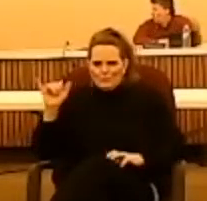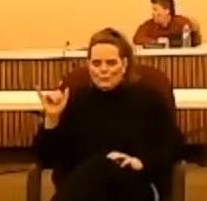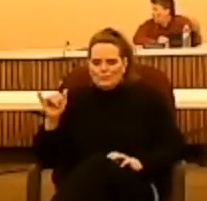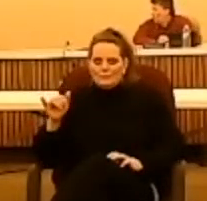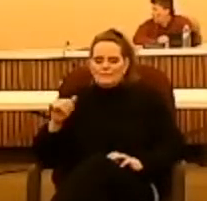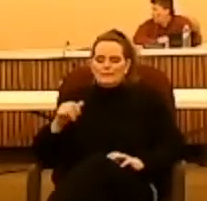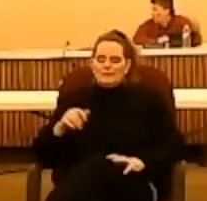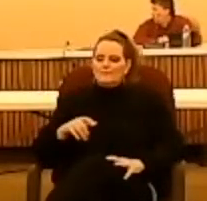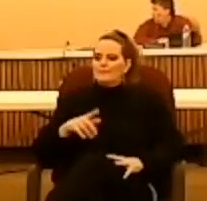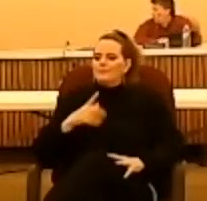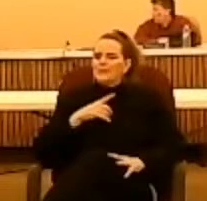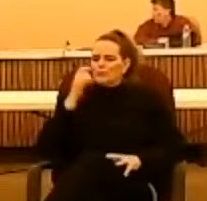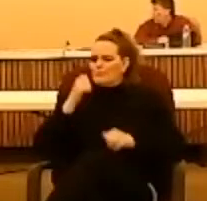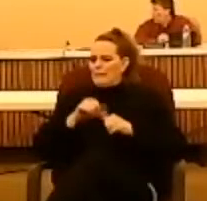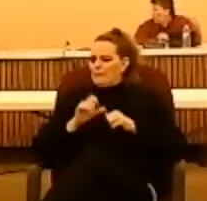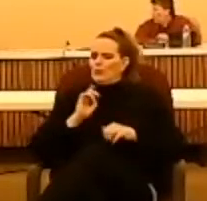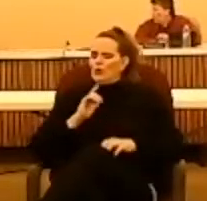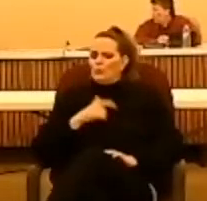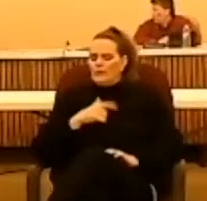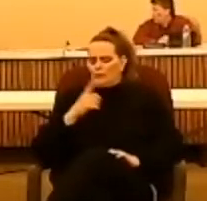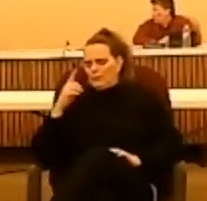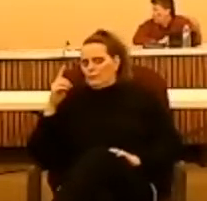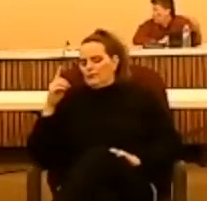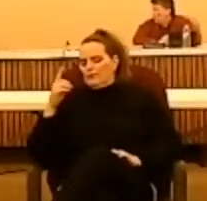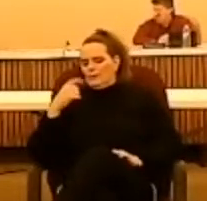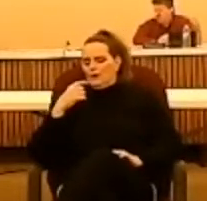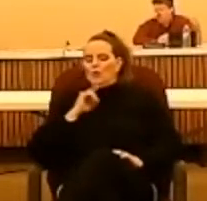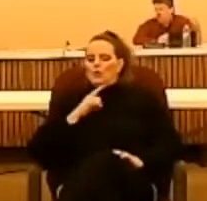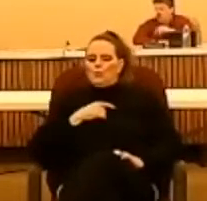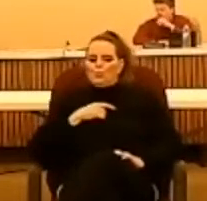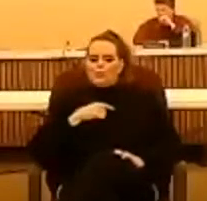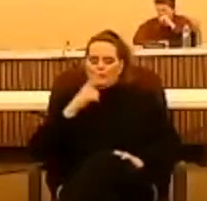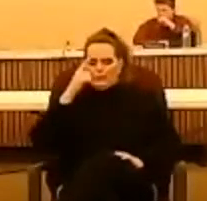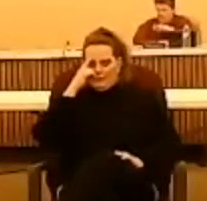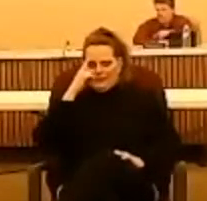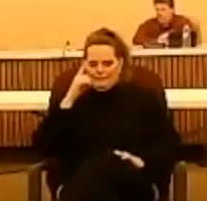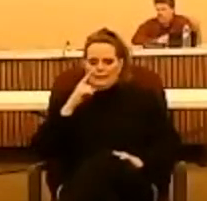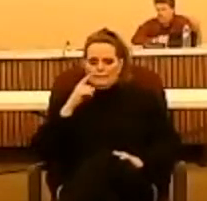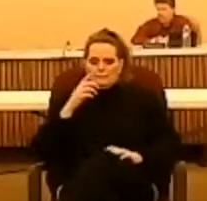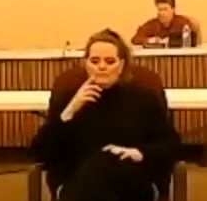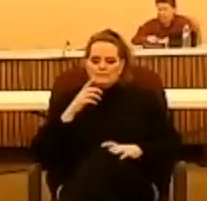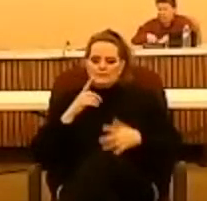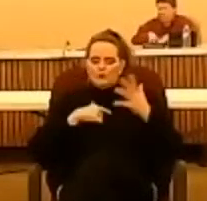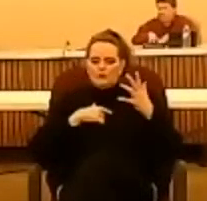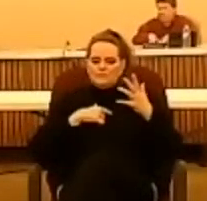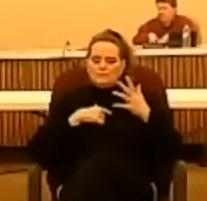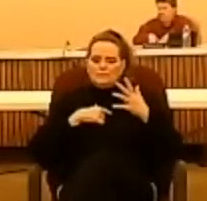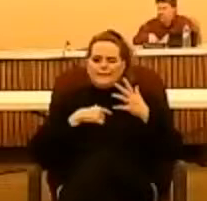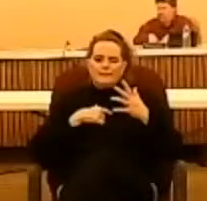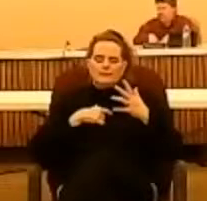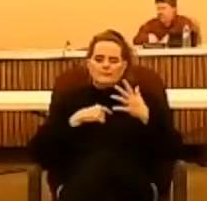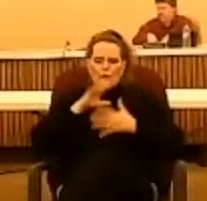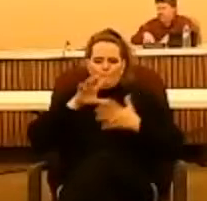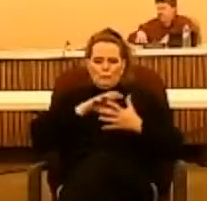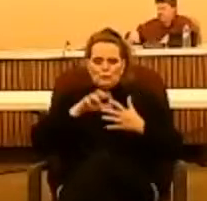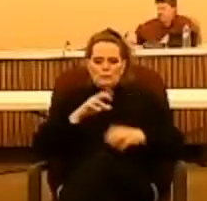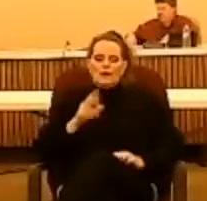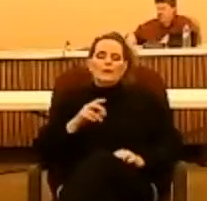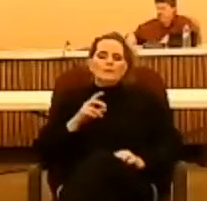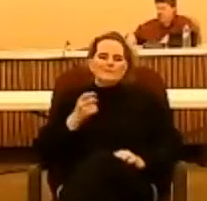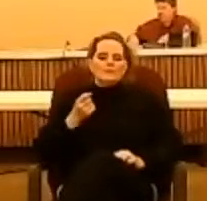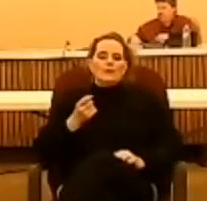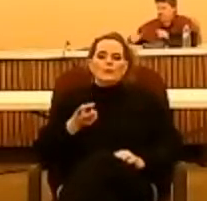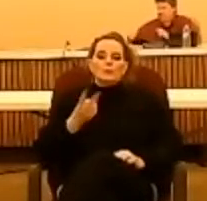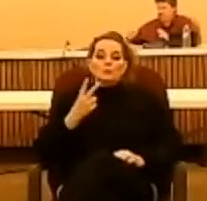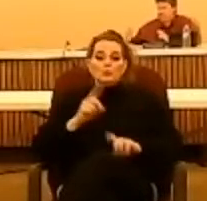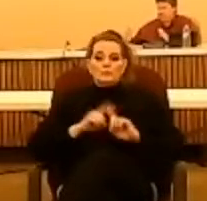thing, remember we were looking at it, not only was there confusion of letter grades, there were two different